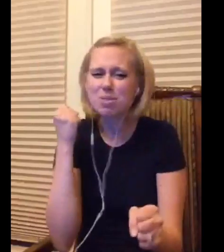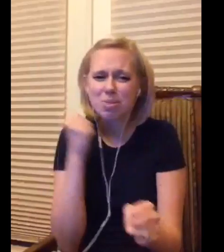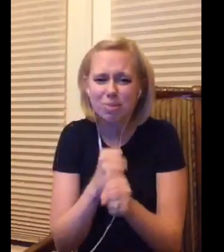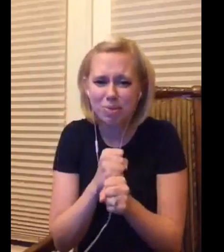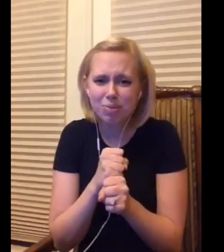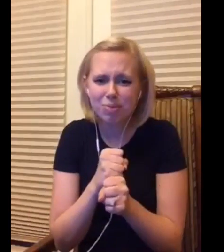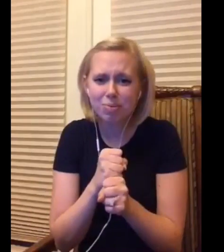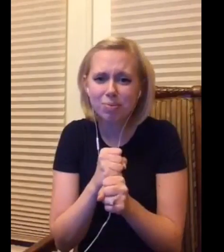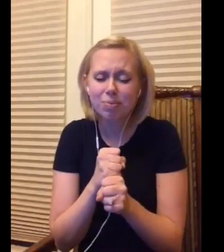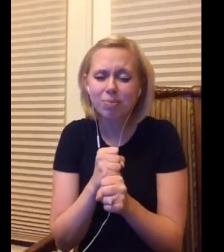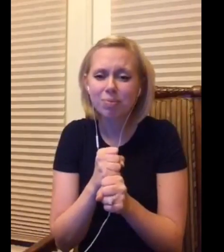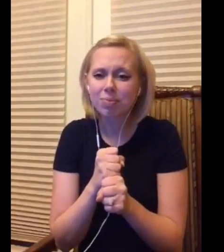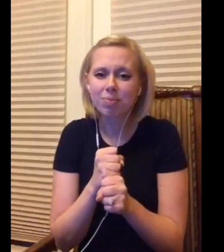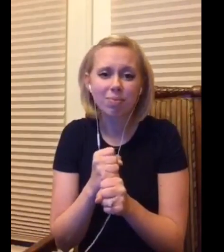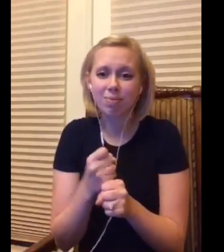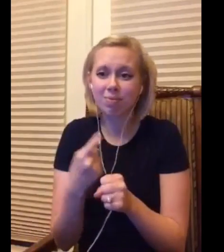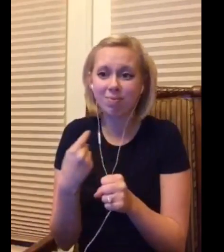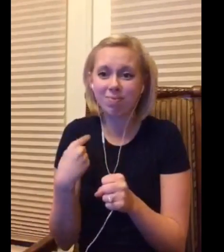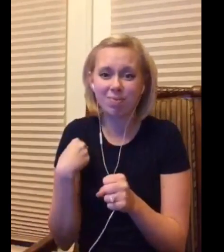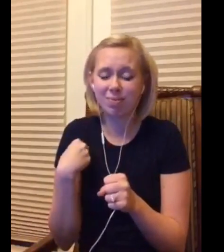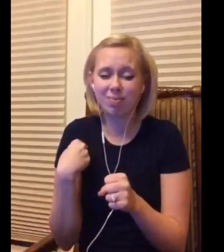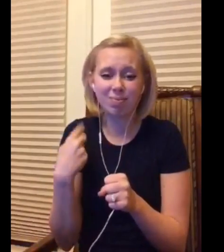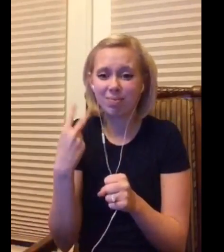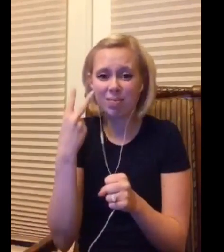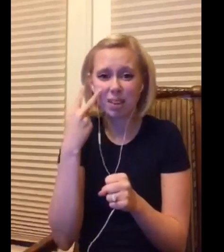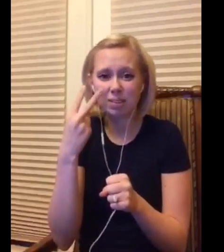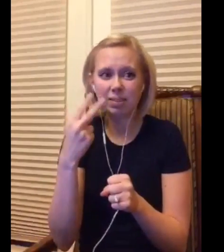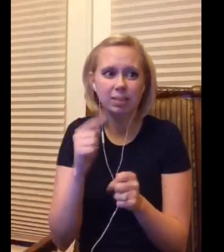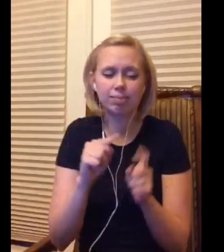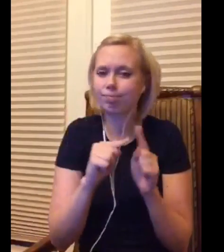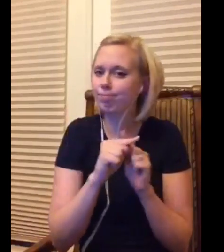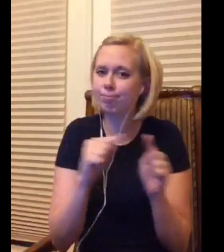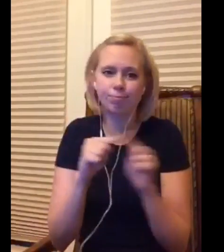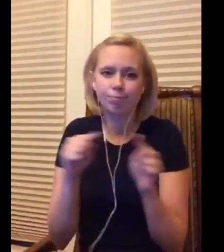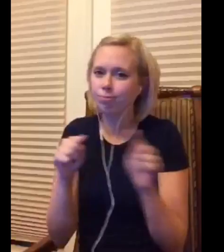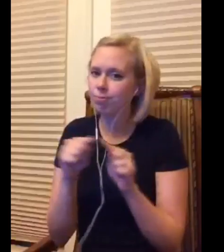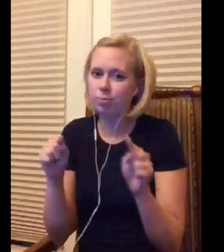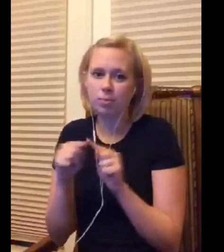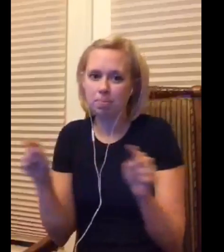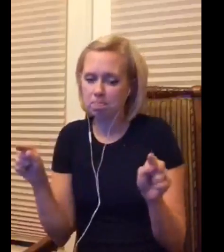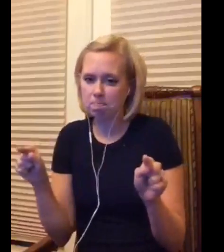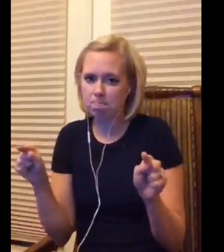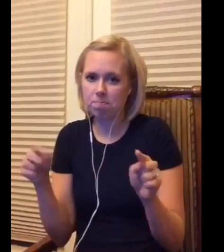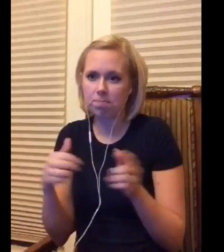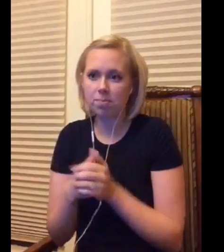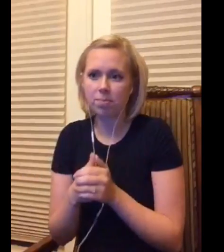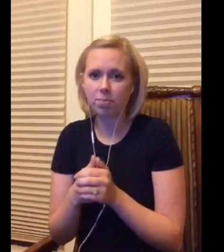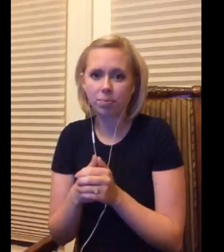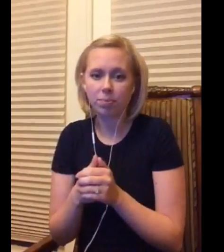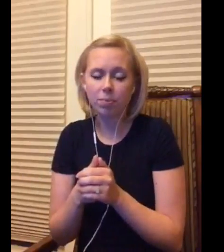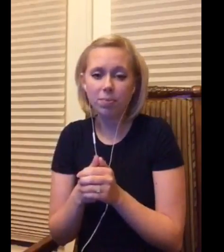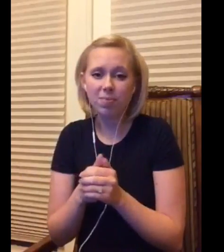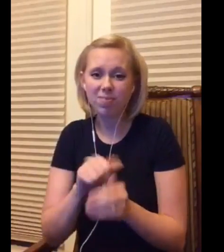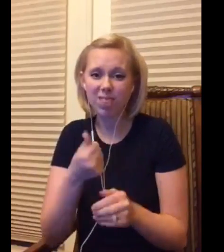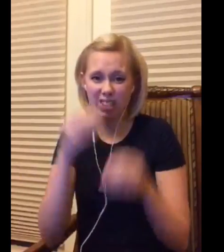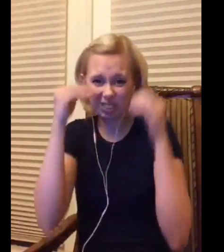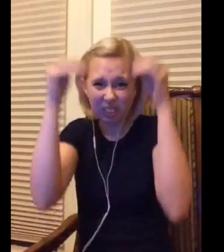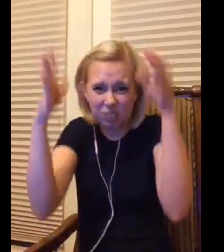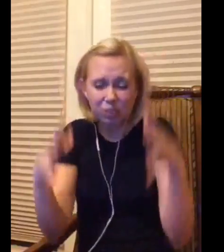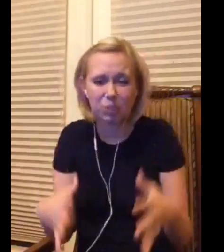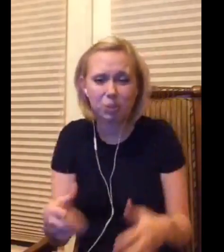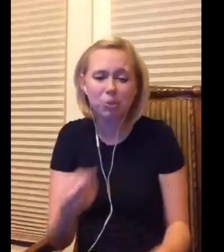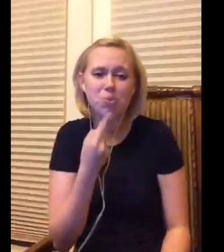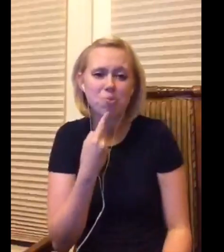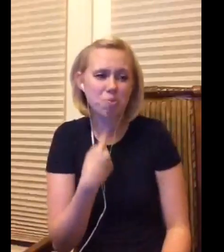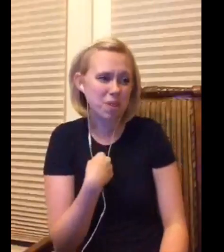one time, they don't pay me to like the kids. They pay me to teach a lesson. The kids should learn it. I should teach it, they should learn it,